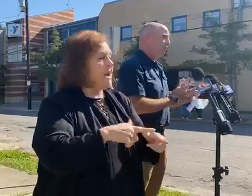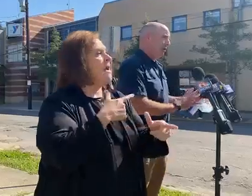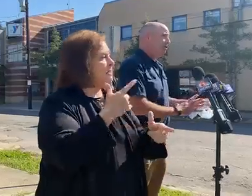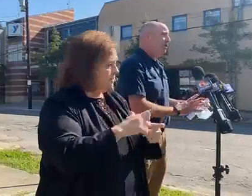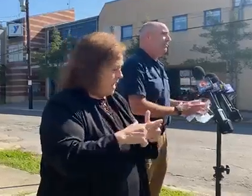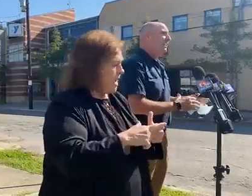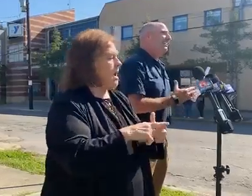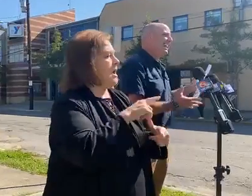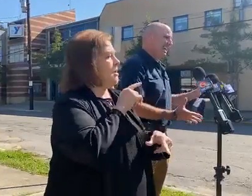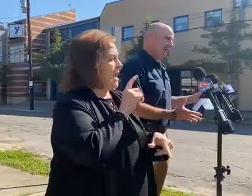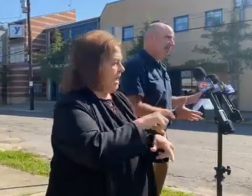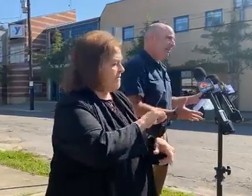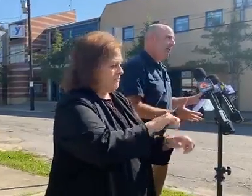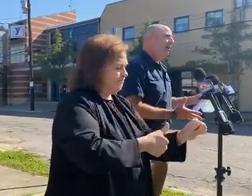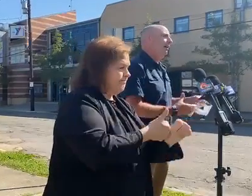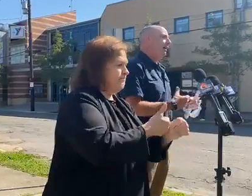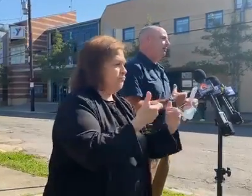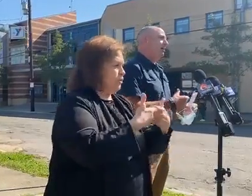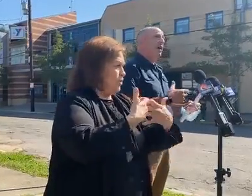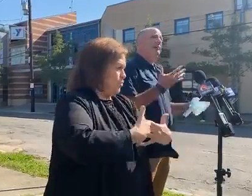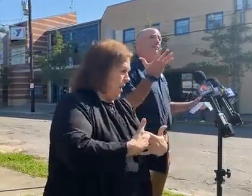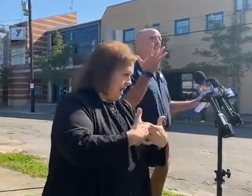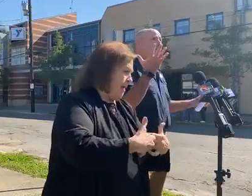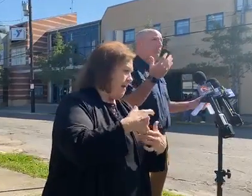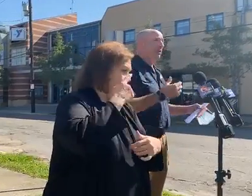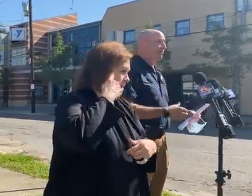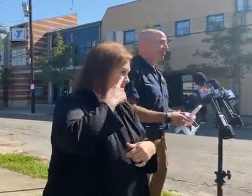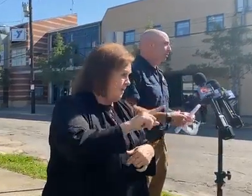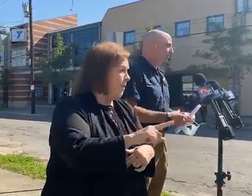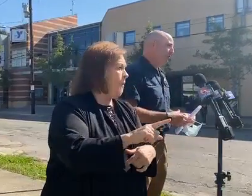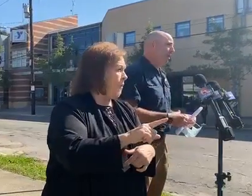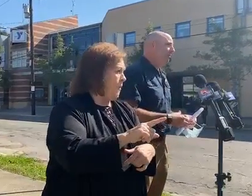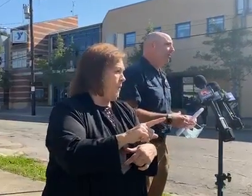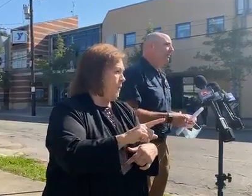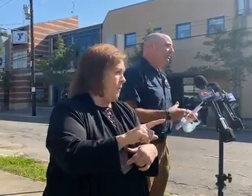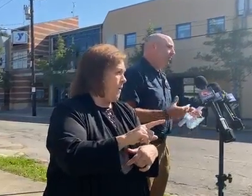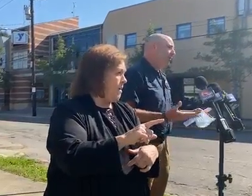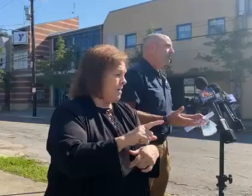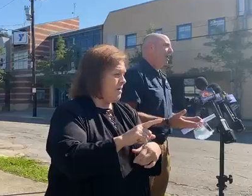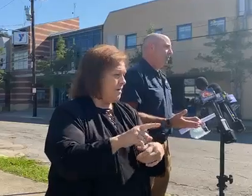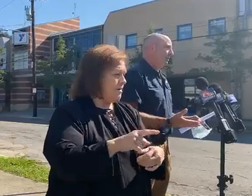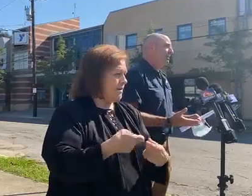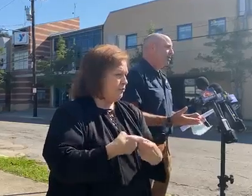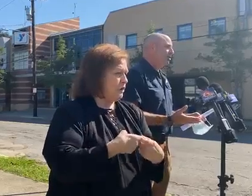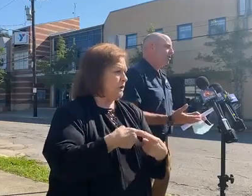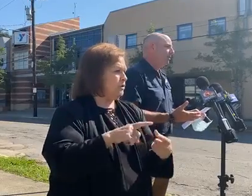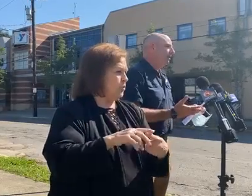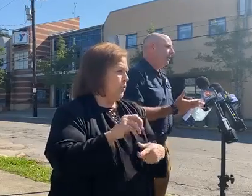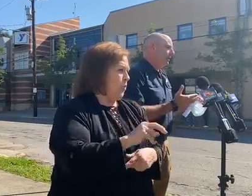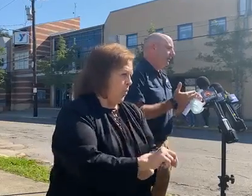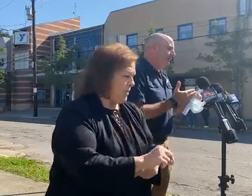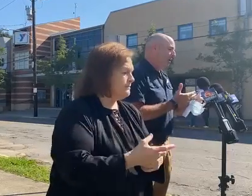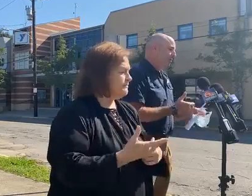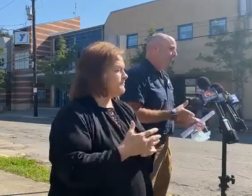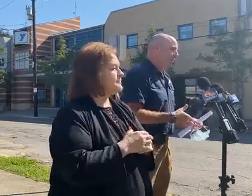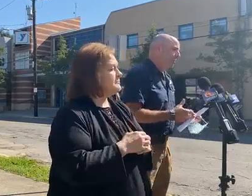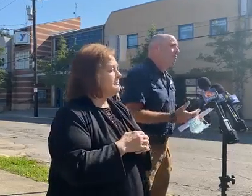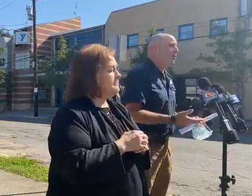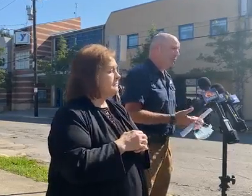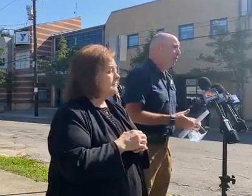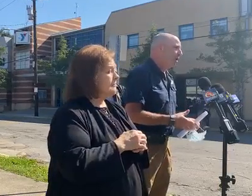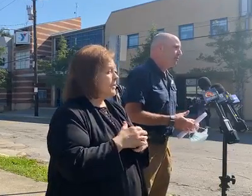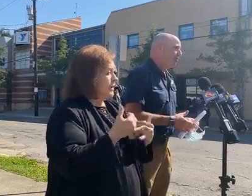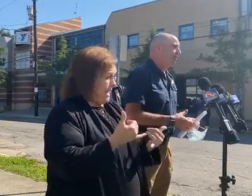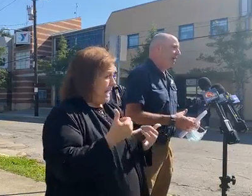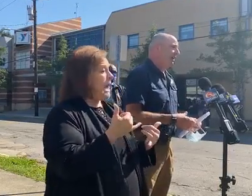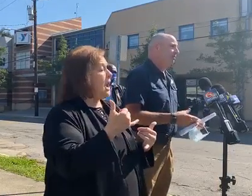power the voting machines and lighting. And obviously we have some beautiful weather. Weather's not really an issue, but people